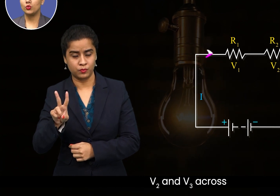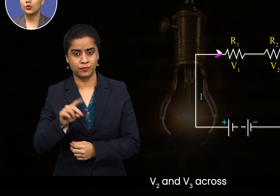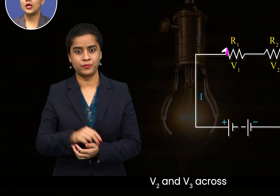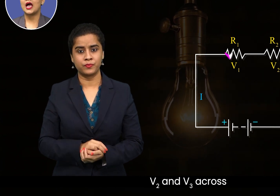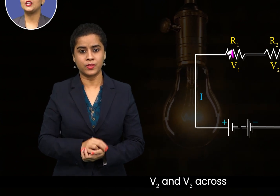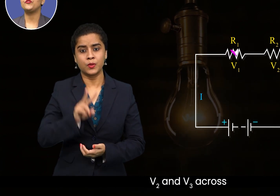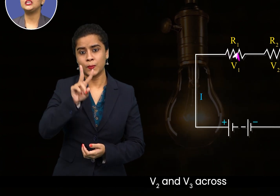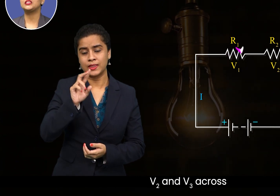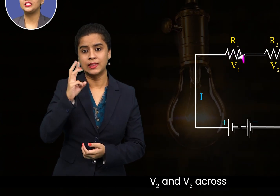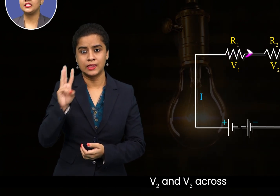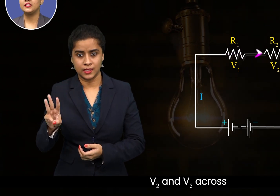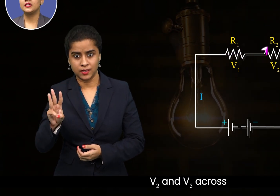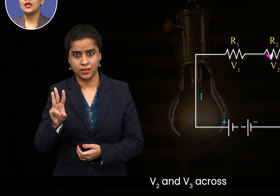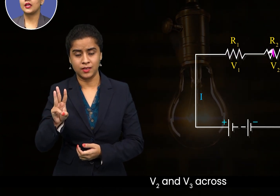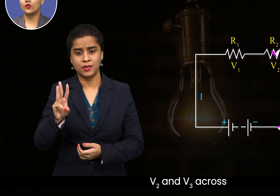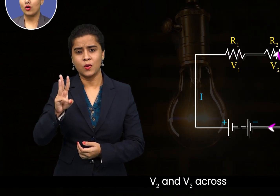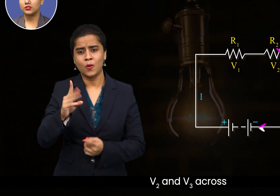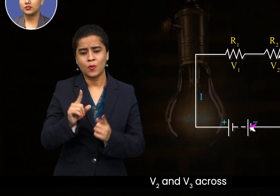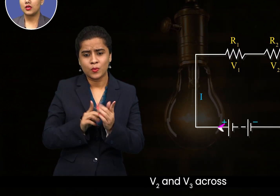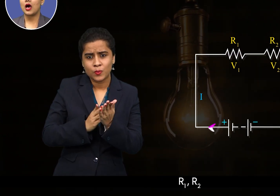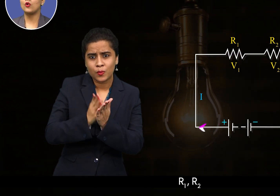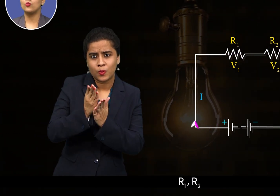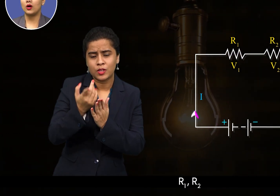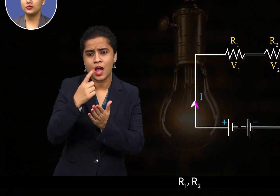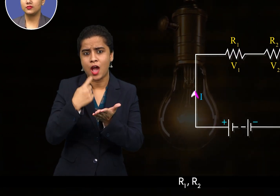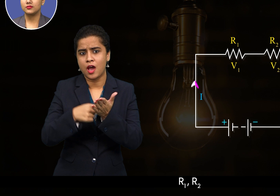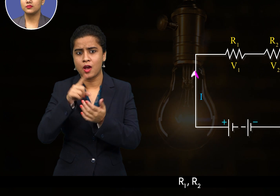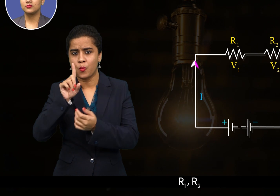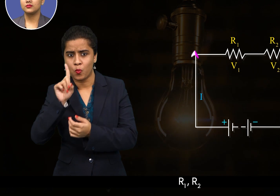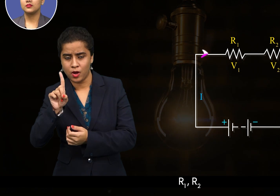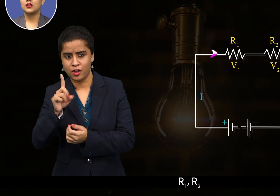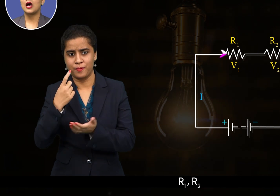V2 and V3 across